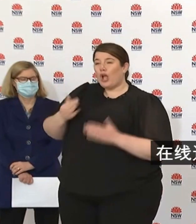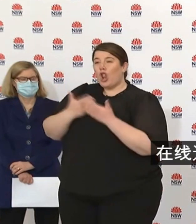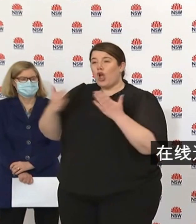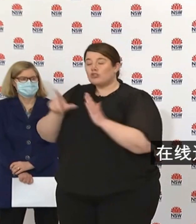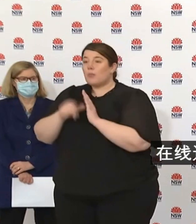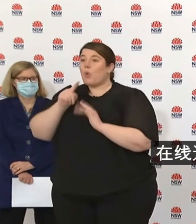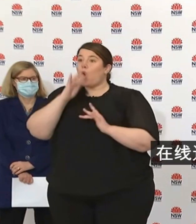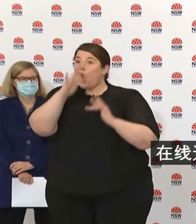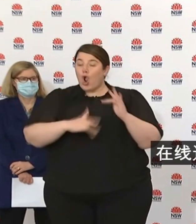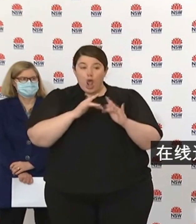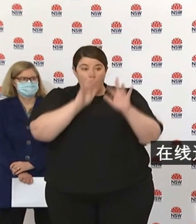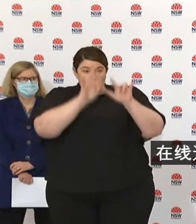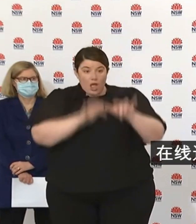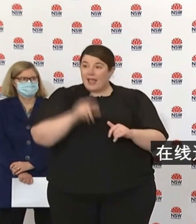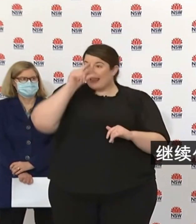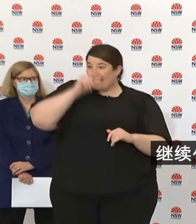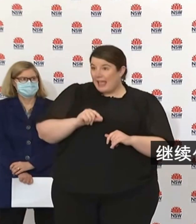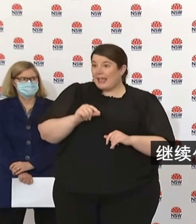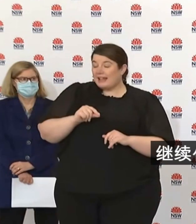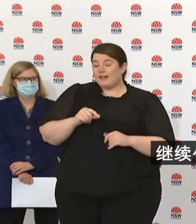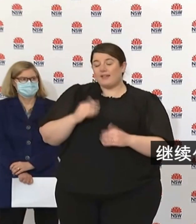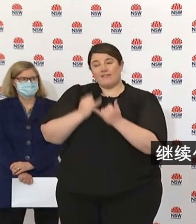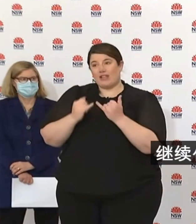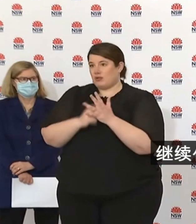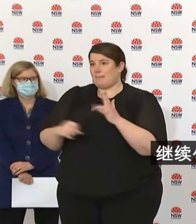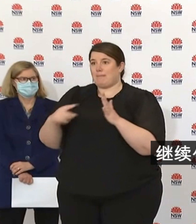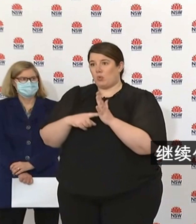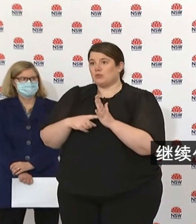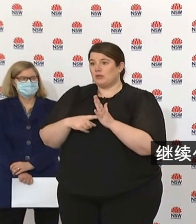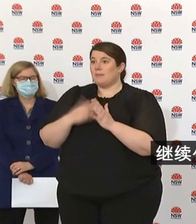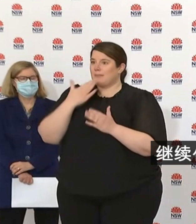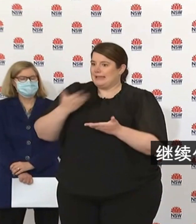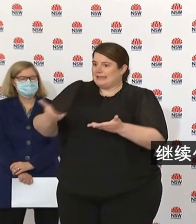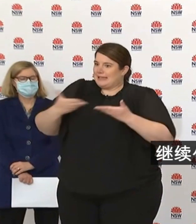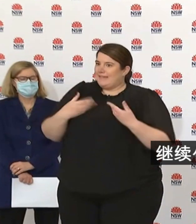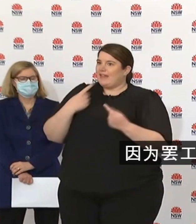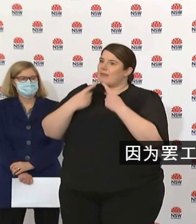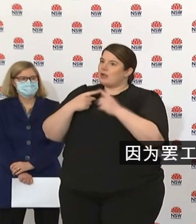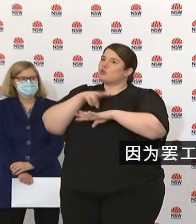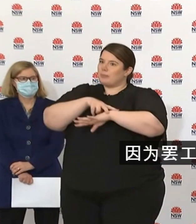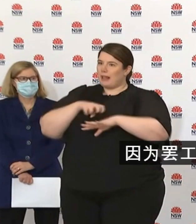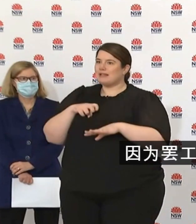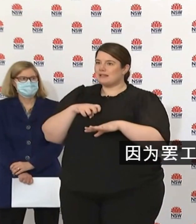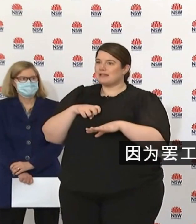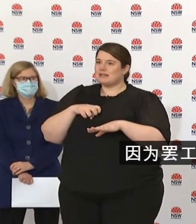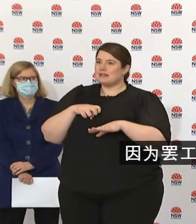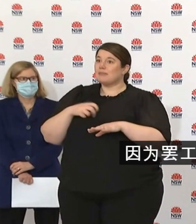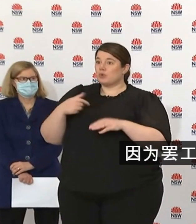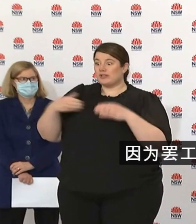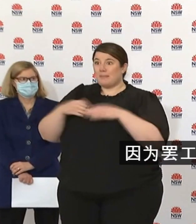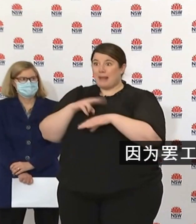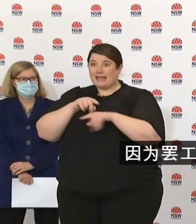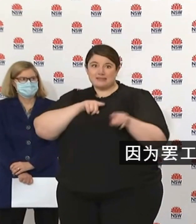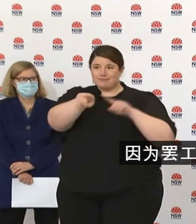online, get onto the portal, ring the Crime Stoppers line. It is very, very important that that information continues to come through, because the strike force is